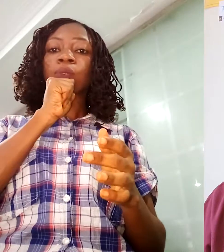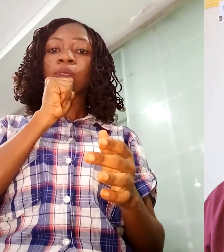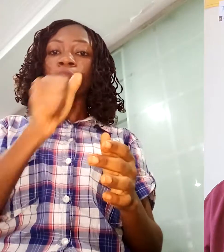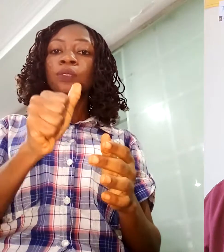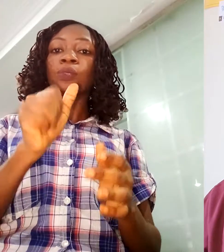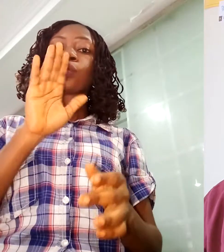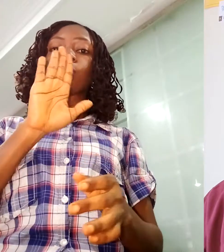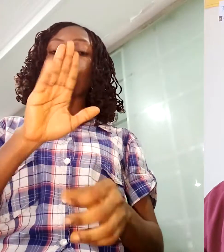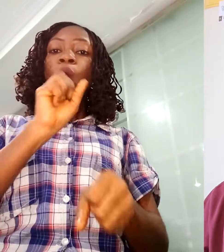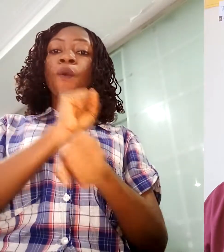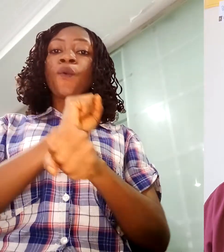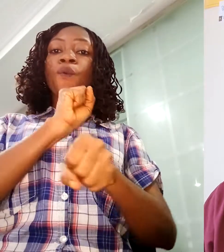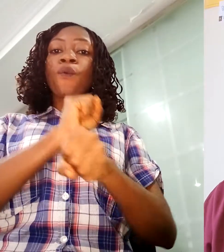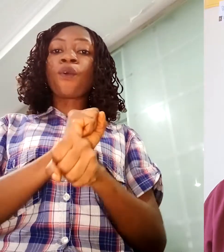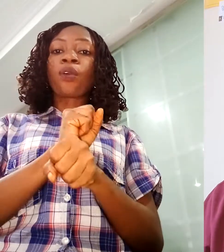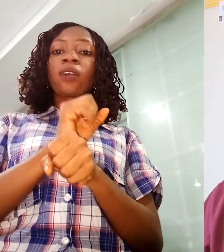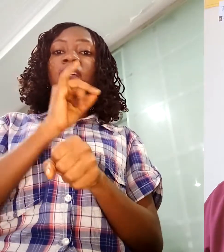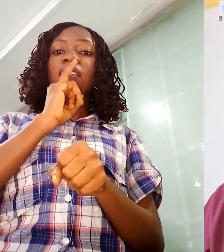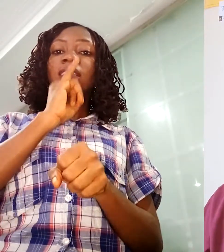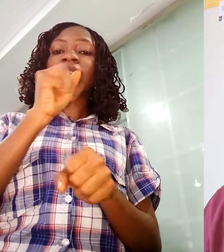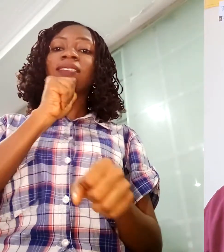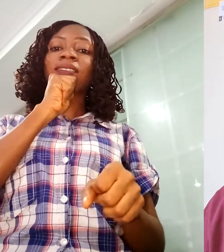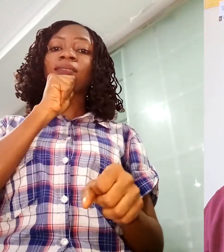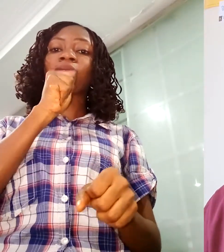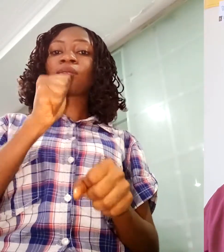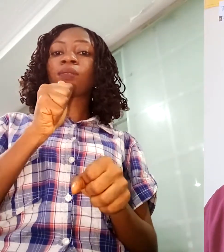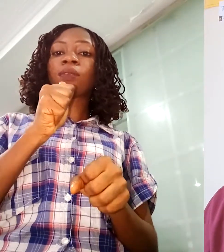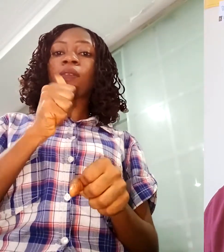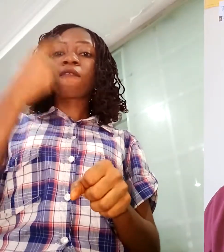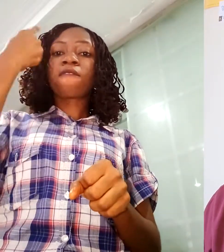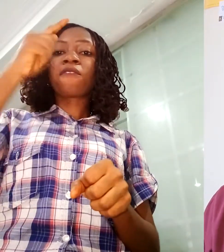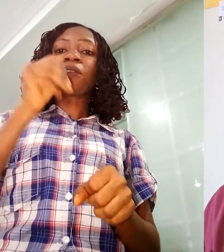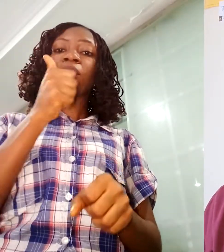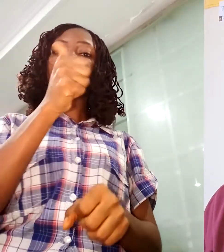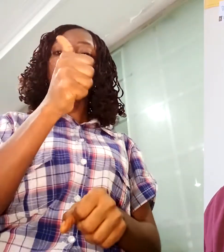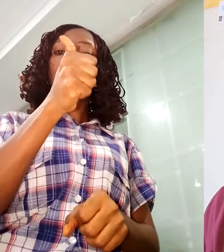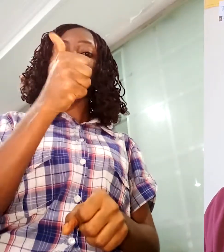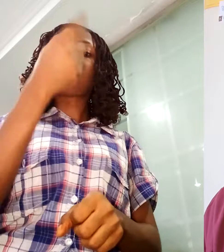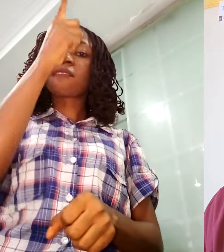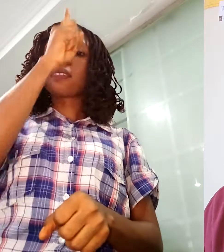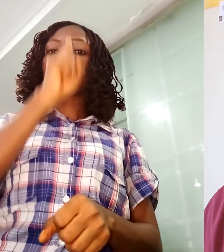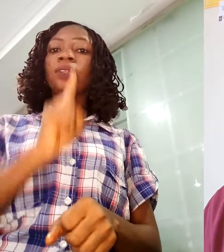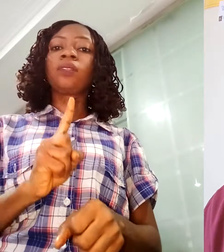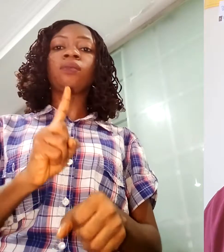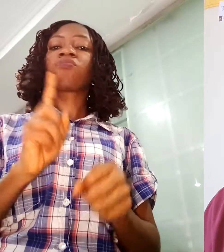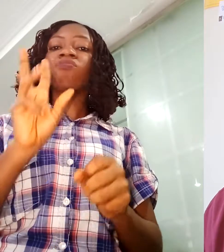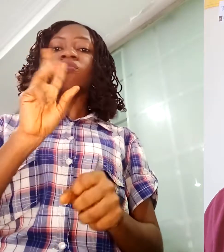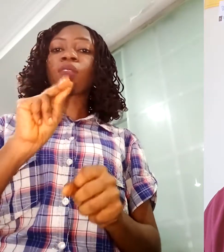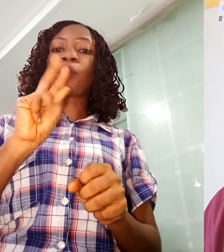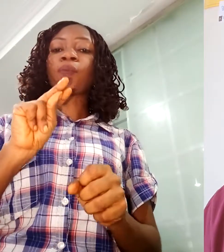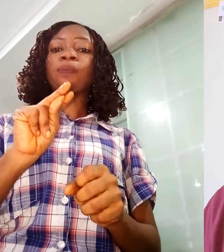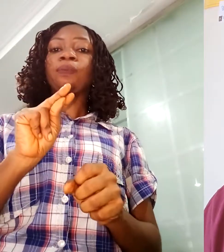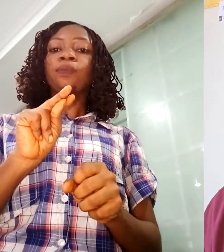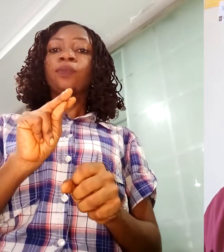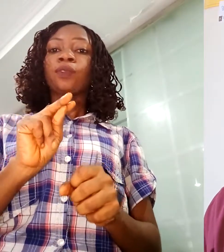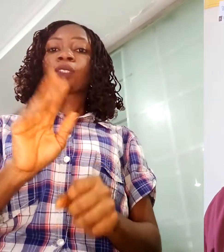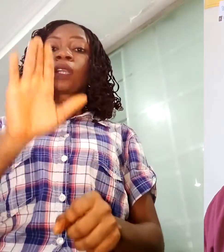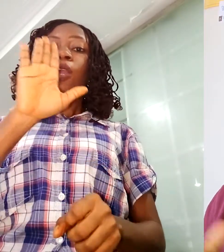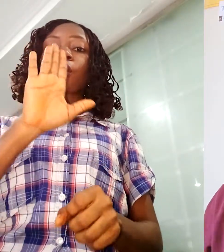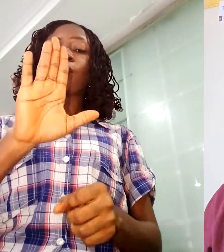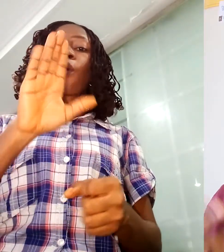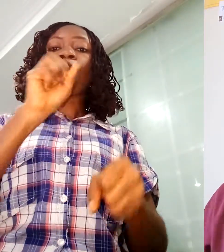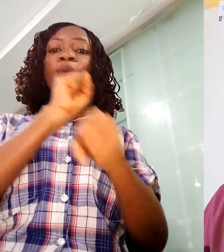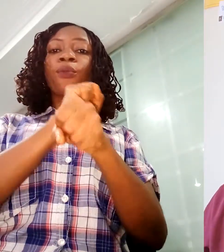or not trained, your job is not a sole responsibility. You are not a lone ranger.